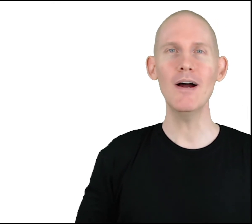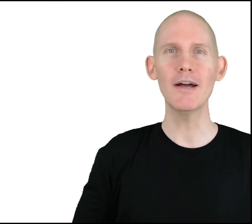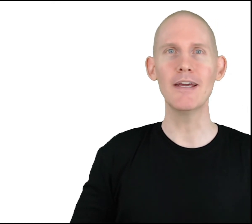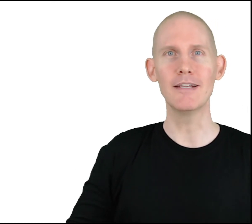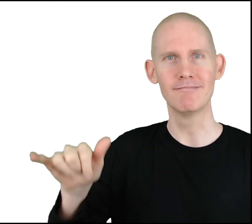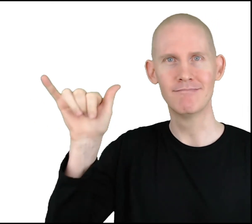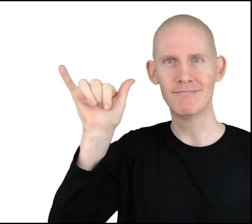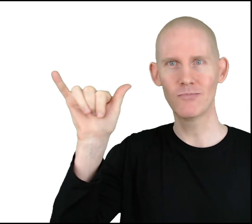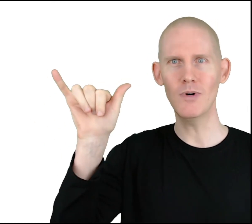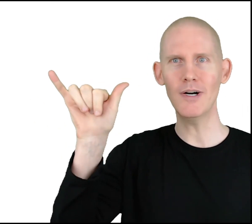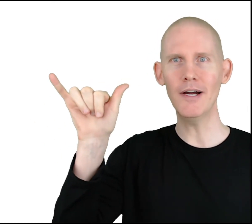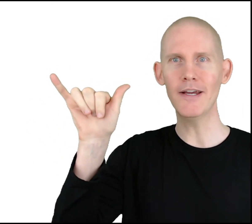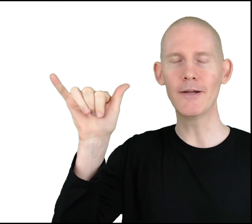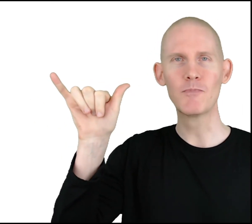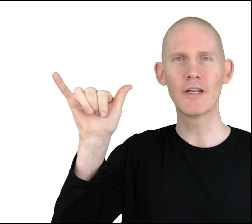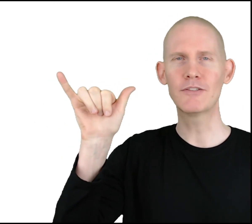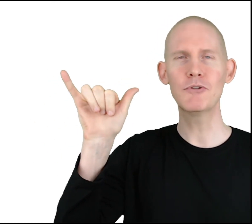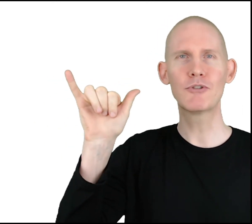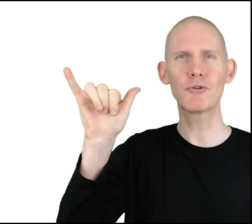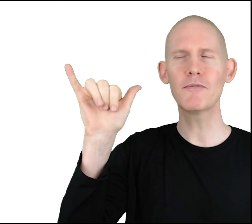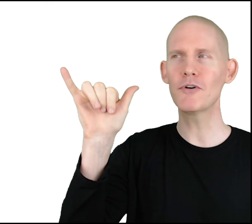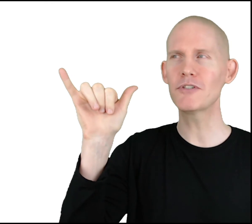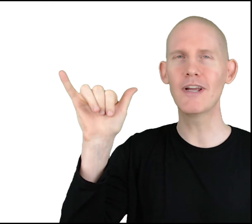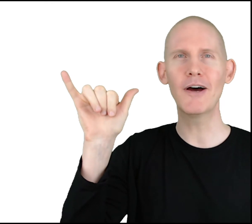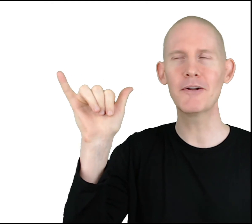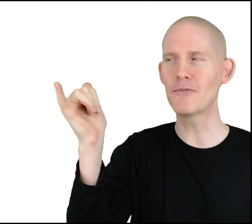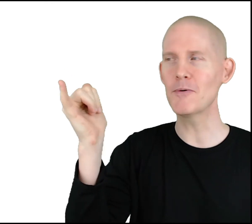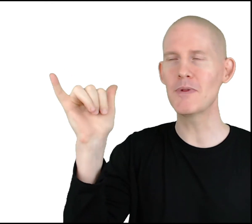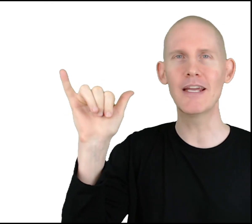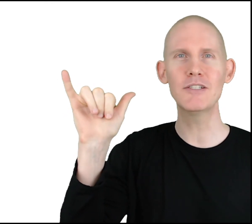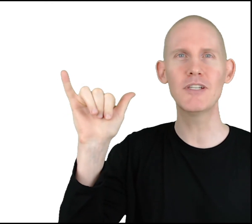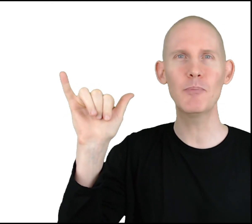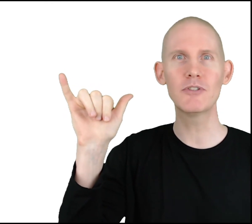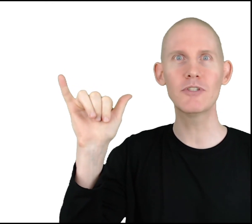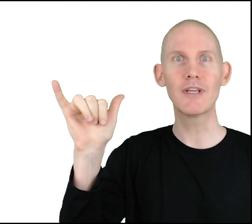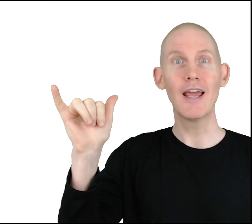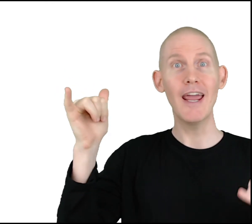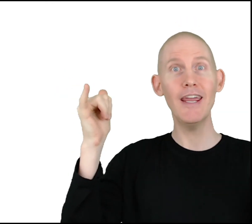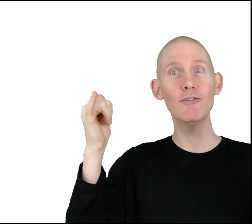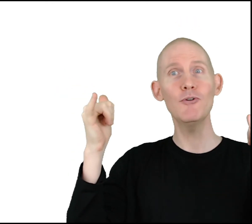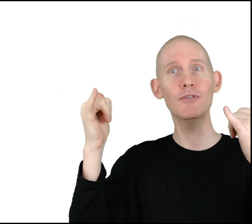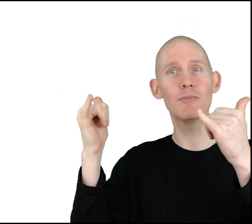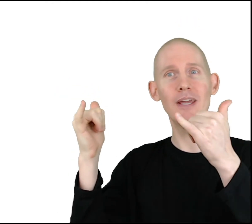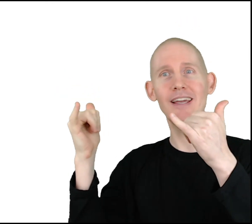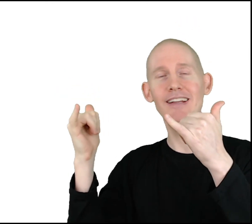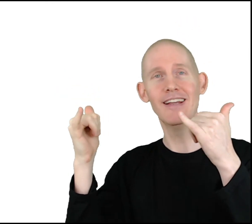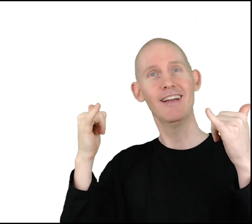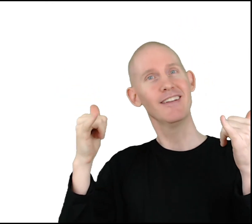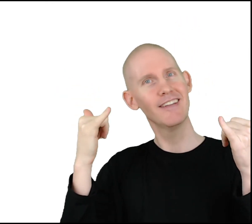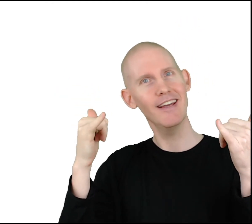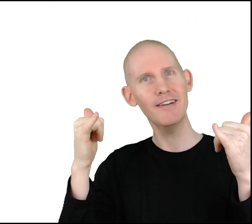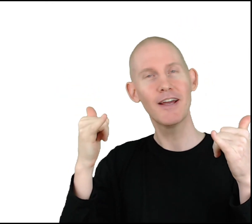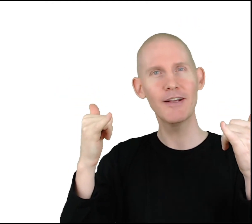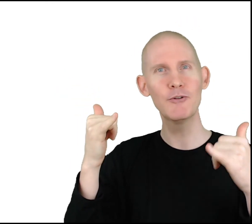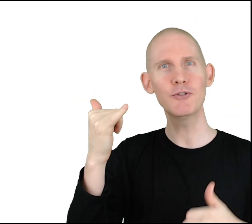Y. Y. Let's do the short version of how to form the hand shape is just hang loose, man. Yeah, hang loose,